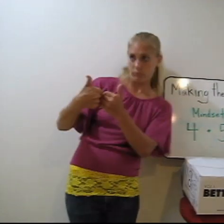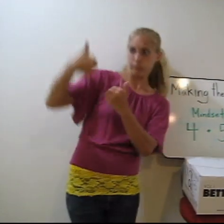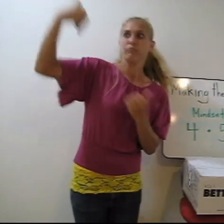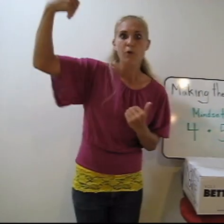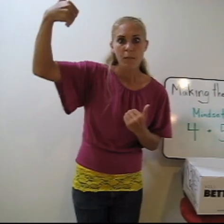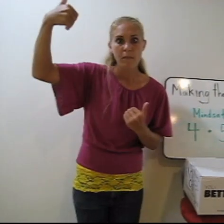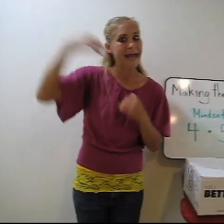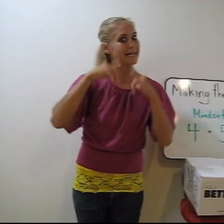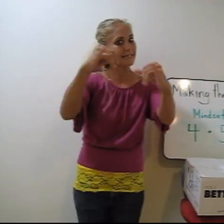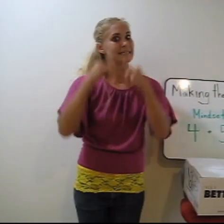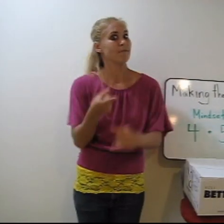too.